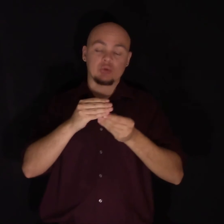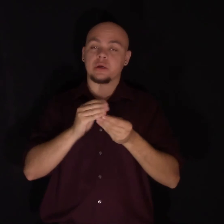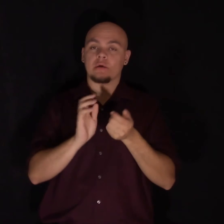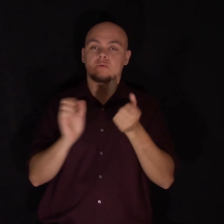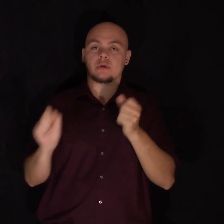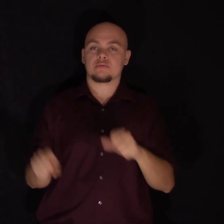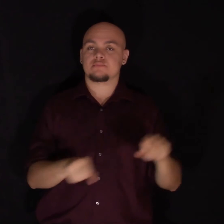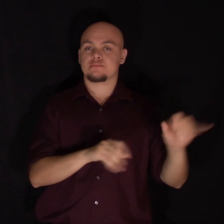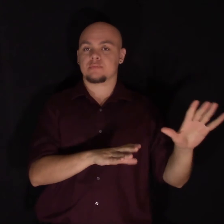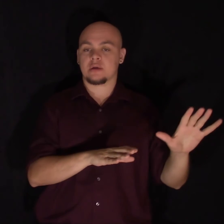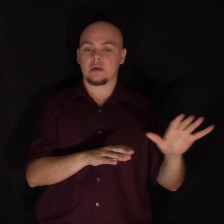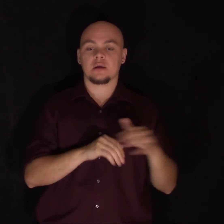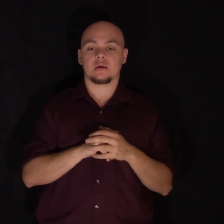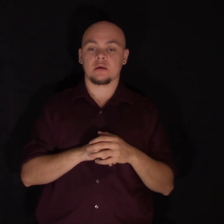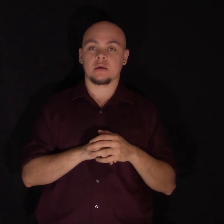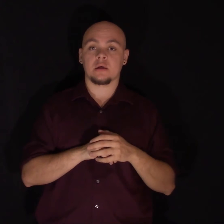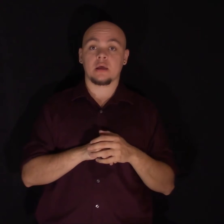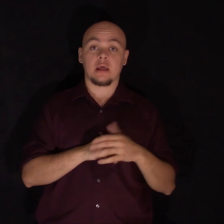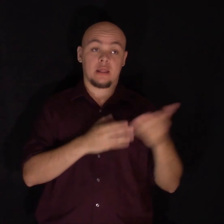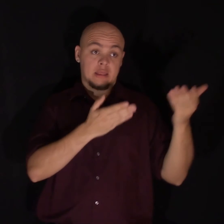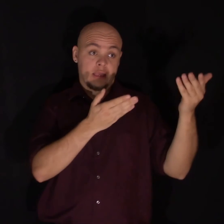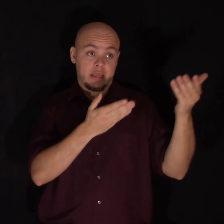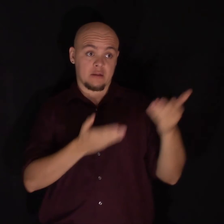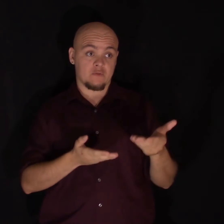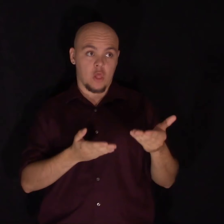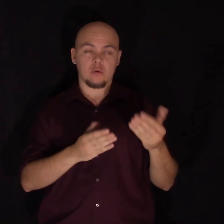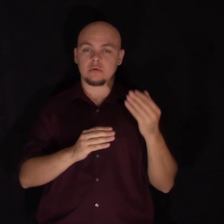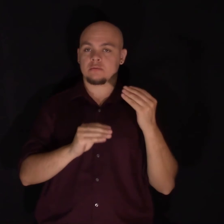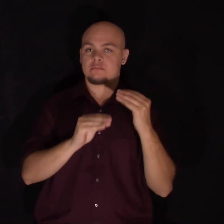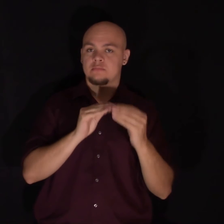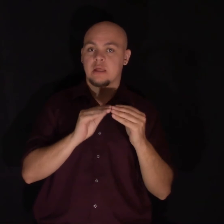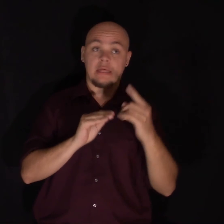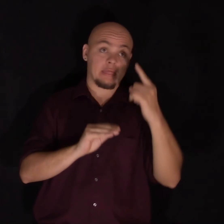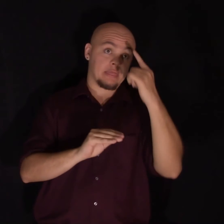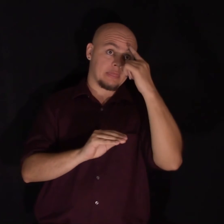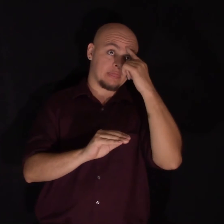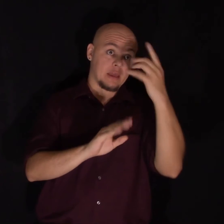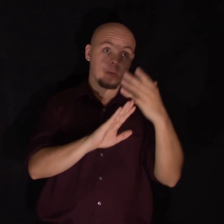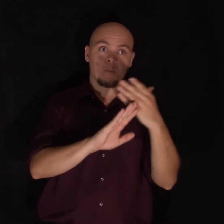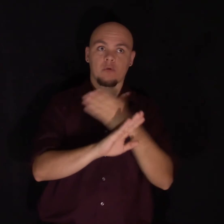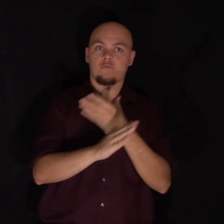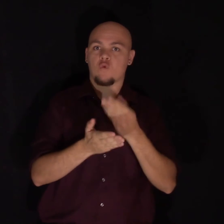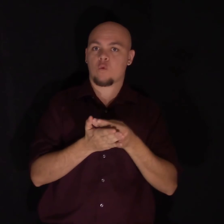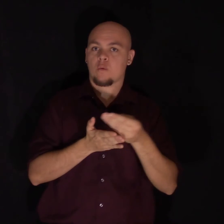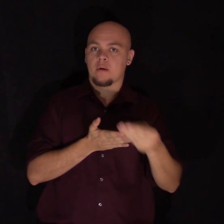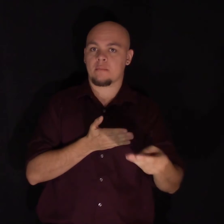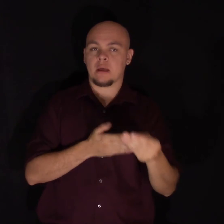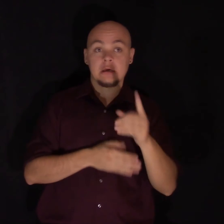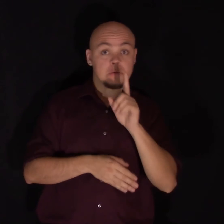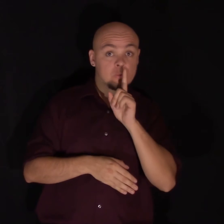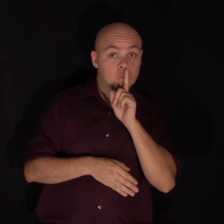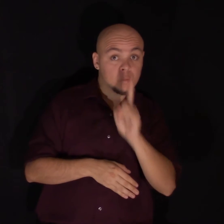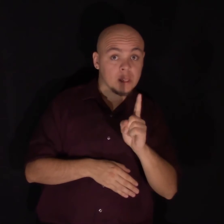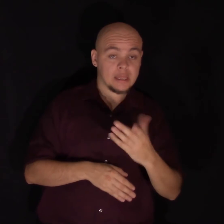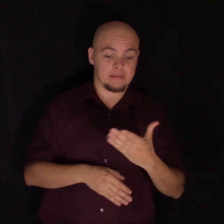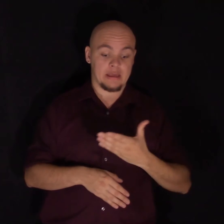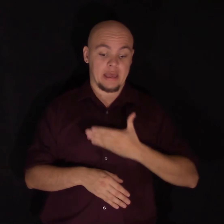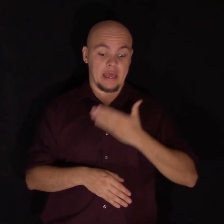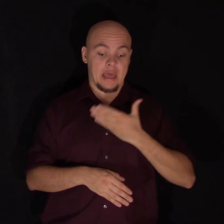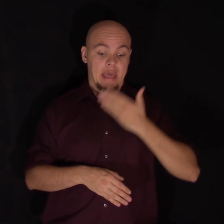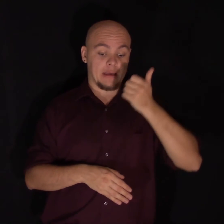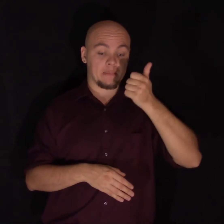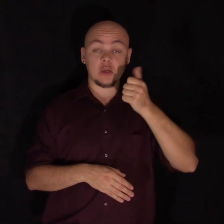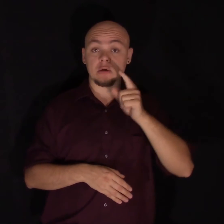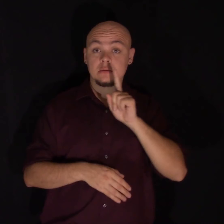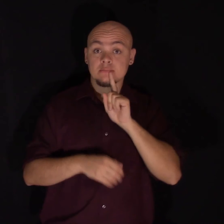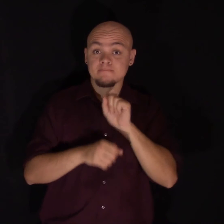to stem the inflow. We need to think before we buy. Ask ourselves, is that really going to make me happier?